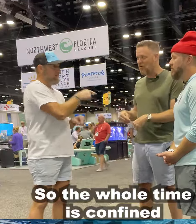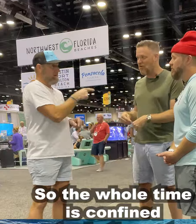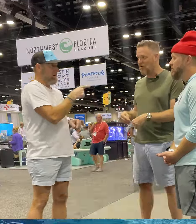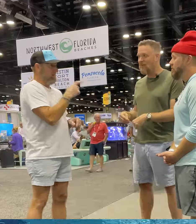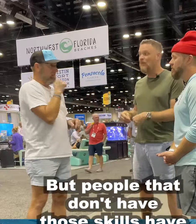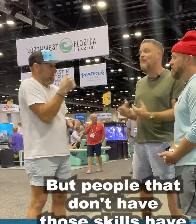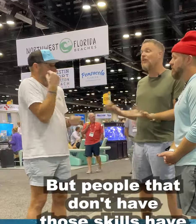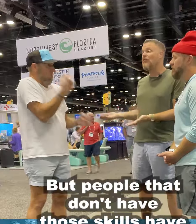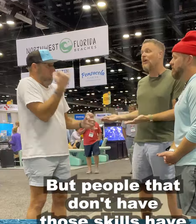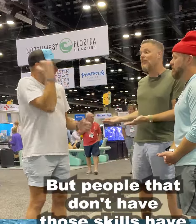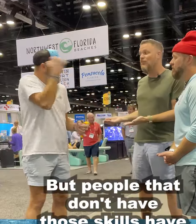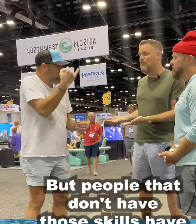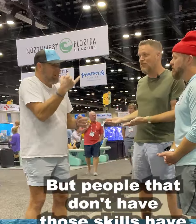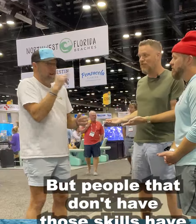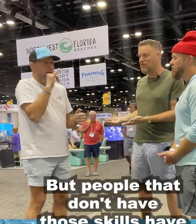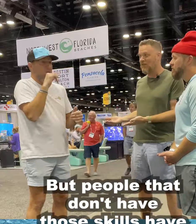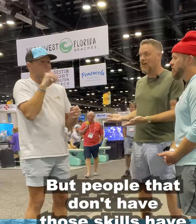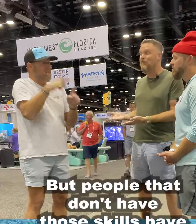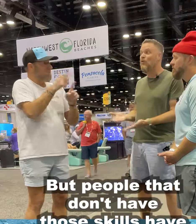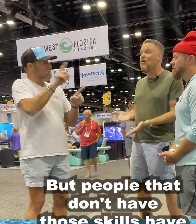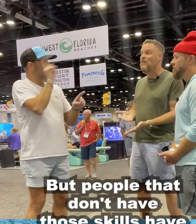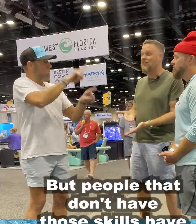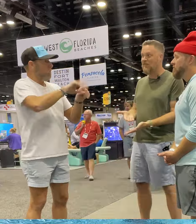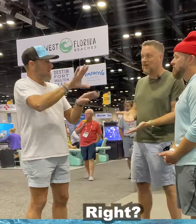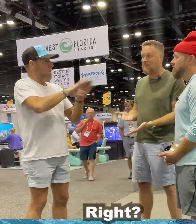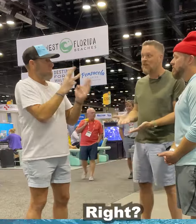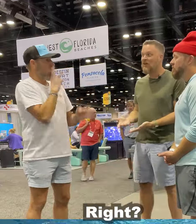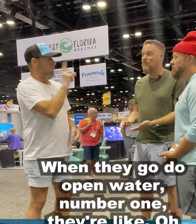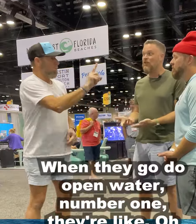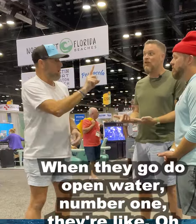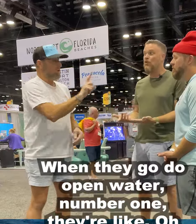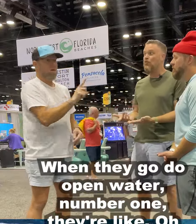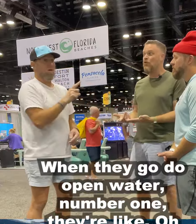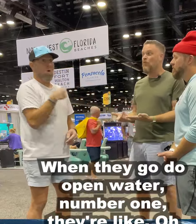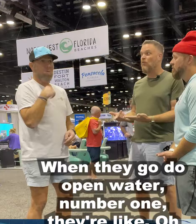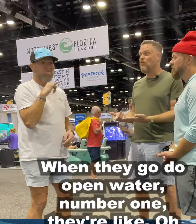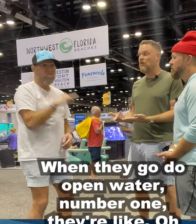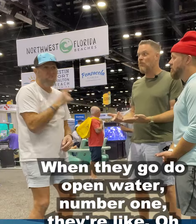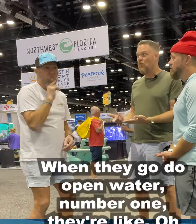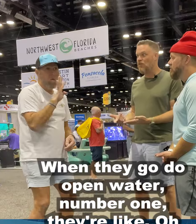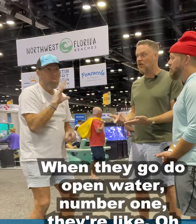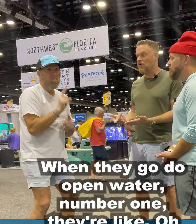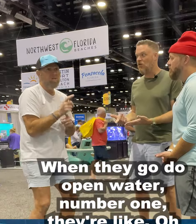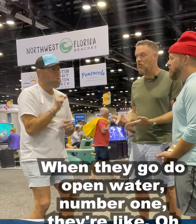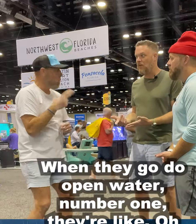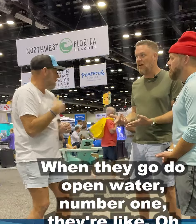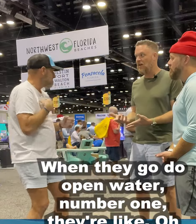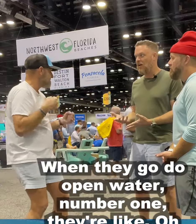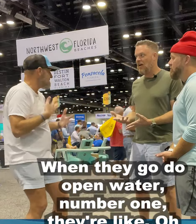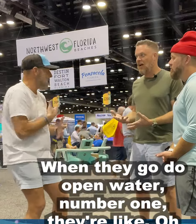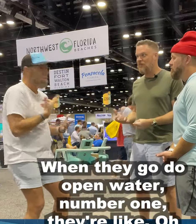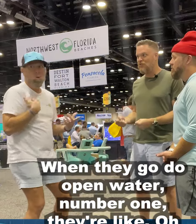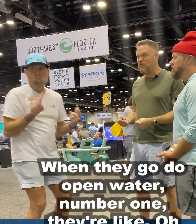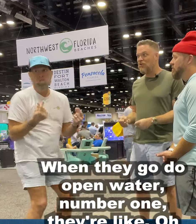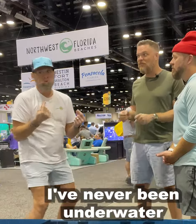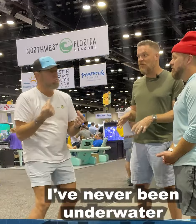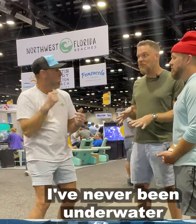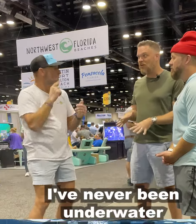water. But people that don't have those skills but have no idea, right? When they go do open water number one, they're like, oh man, I'm so scared. I've never been